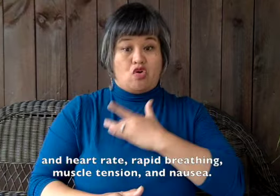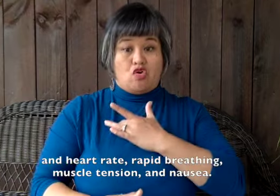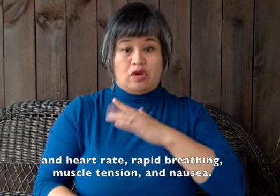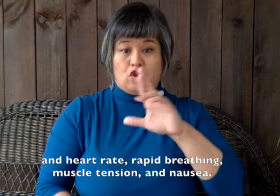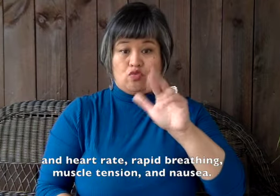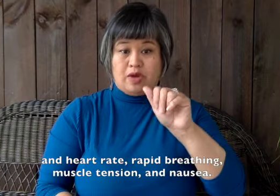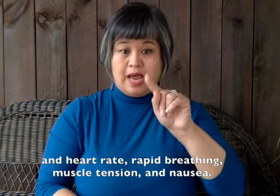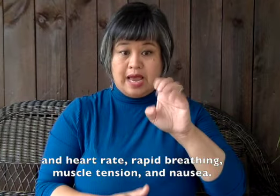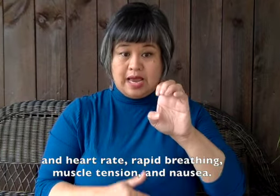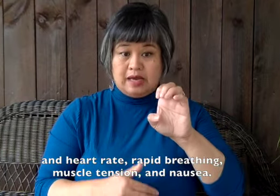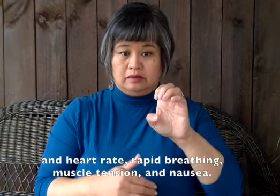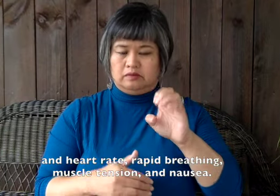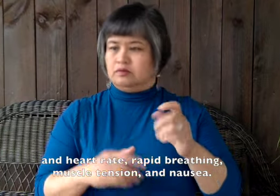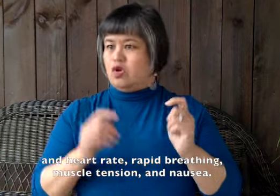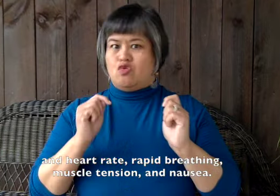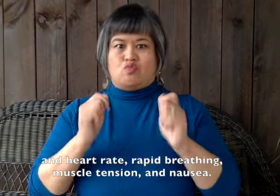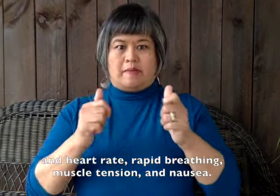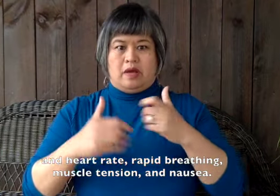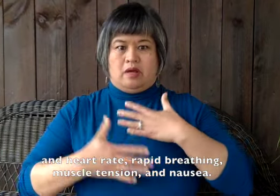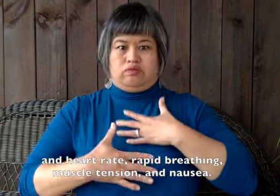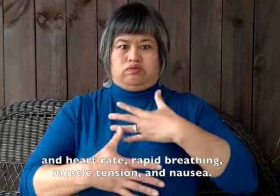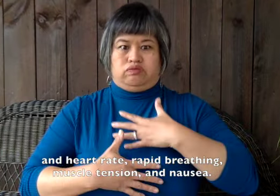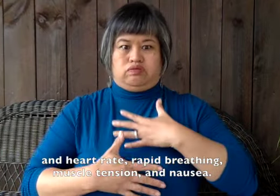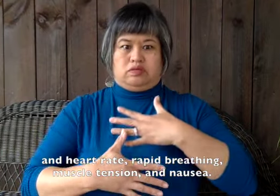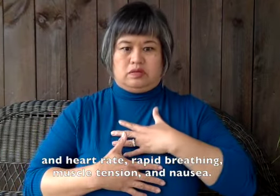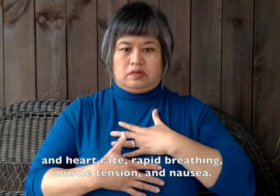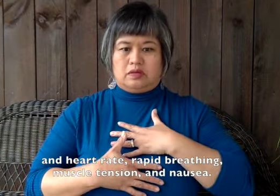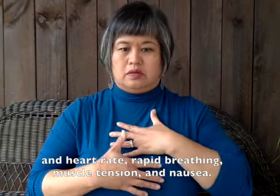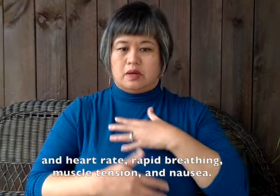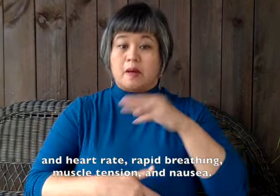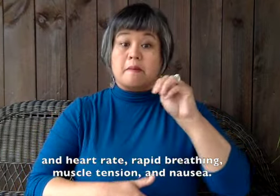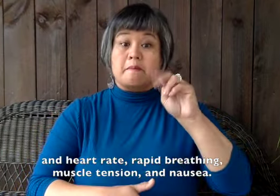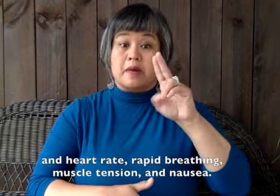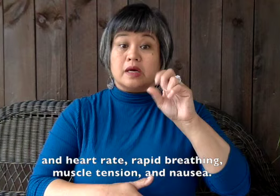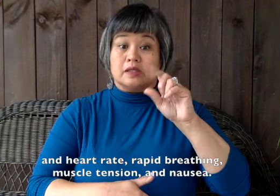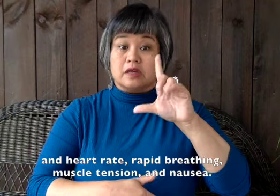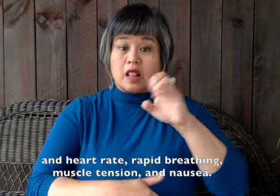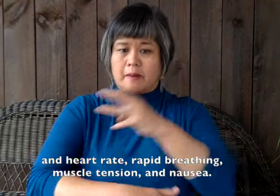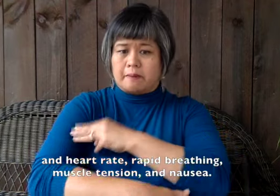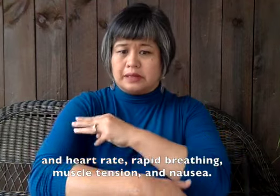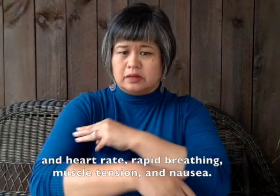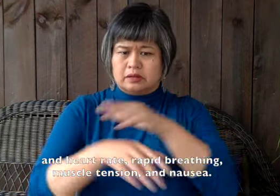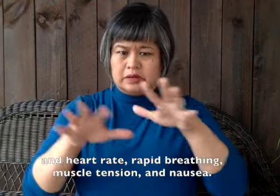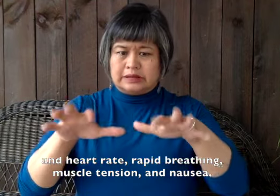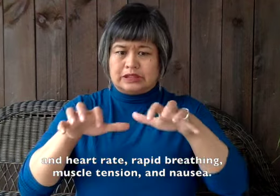and heart rate, rapid breathing, muscle tension, and nausea.